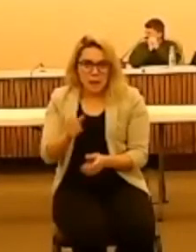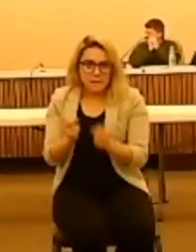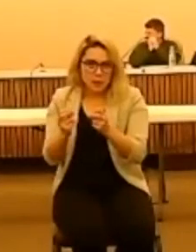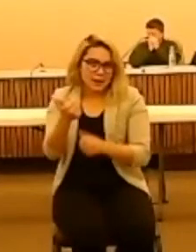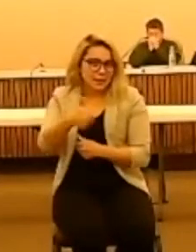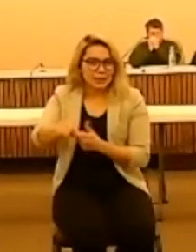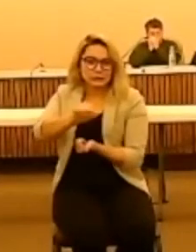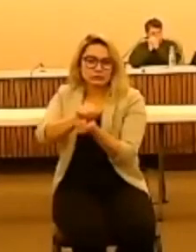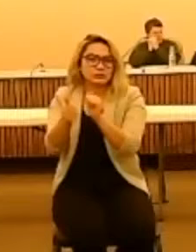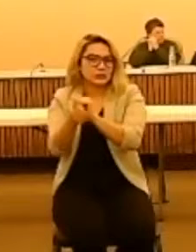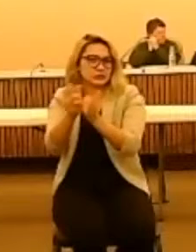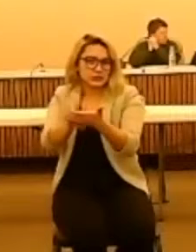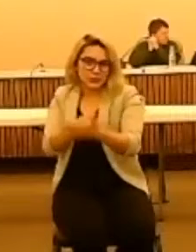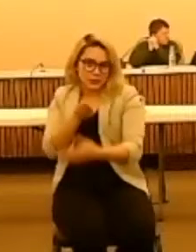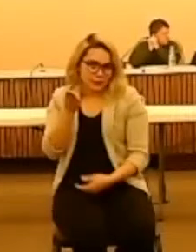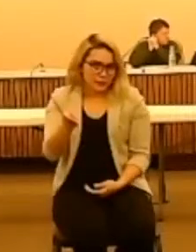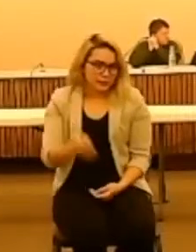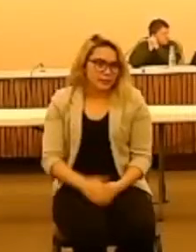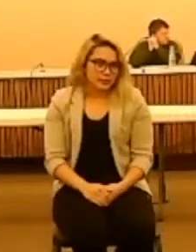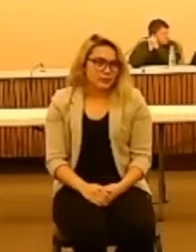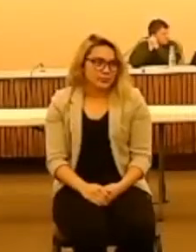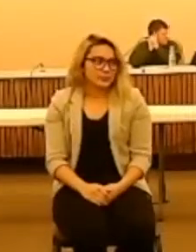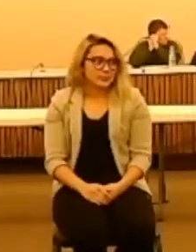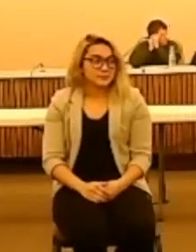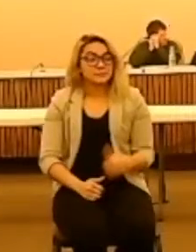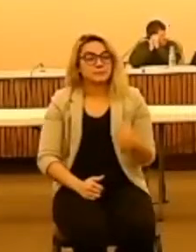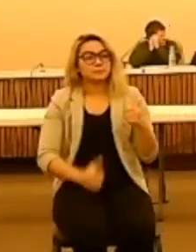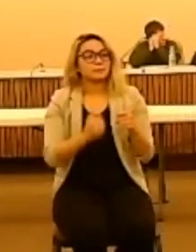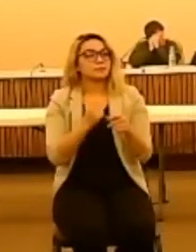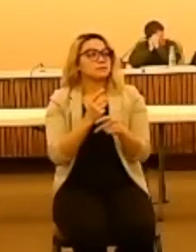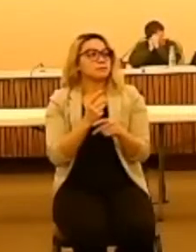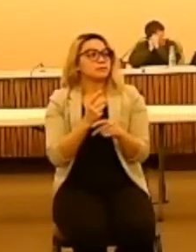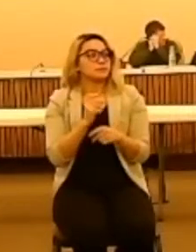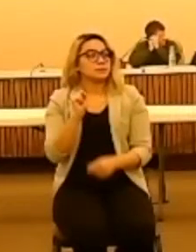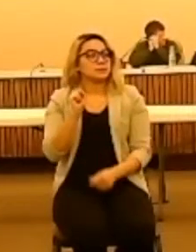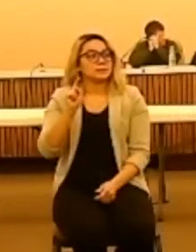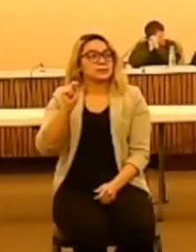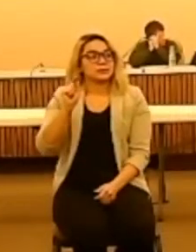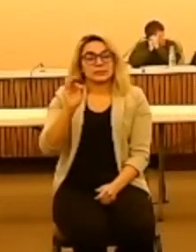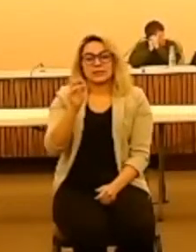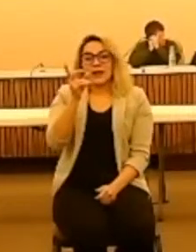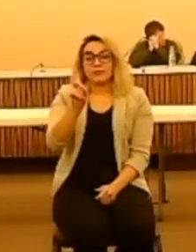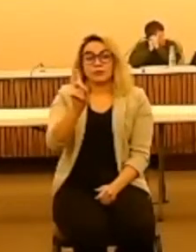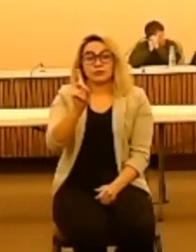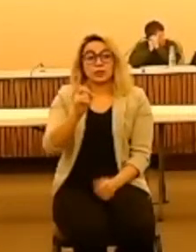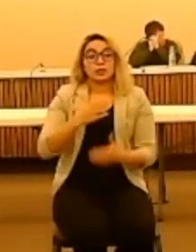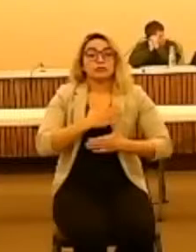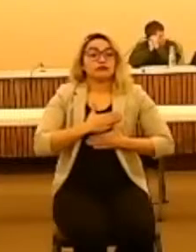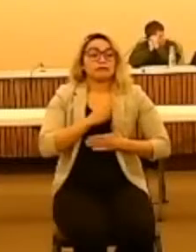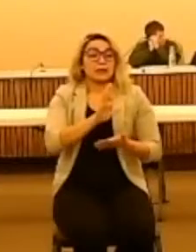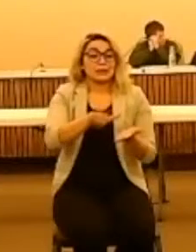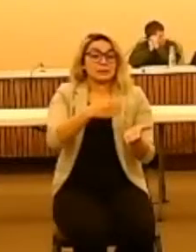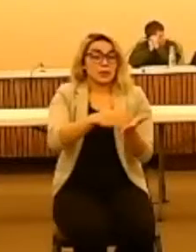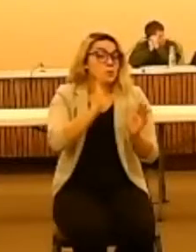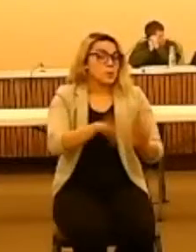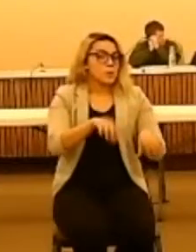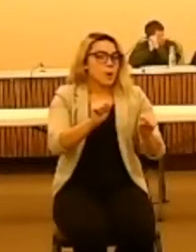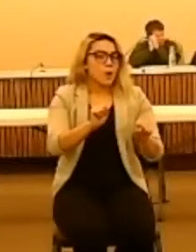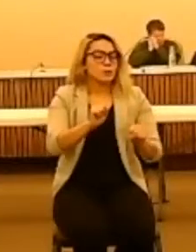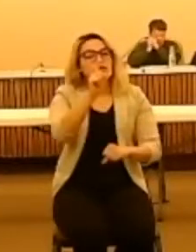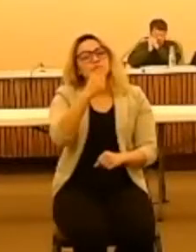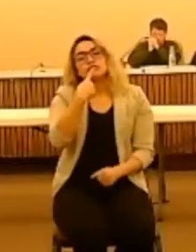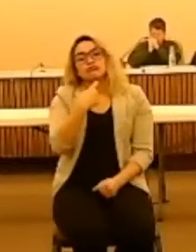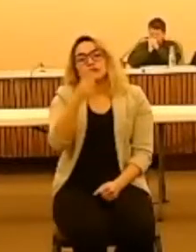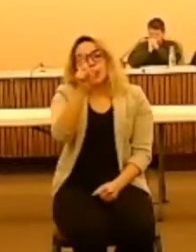Anything else? I have nothing to report. Okay, the rec center will host a Red Cross blood drive on Saturday,